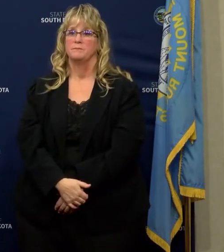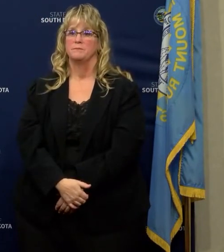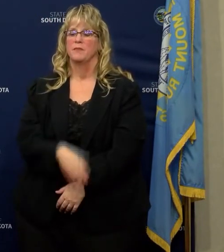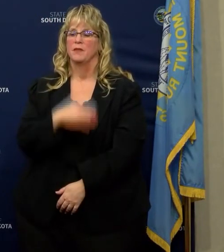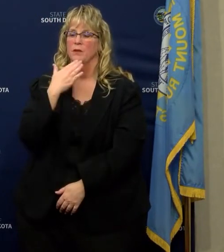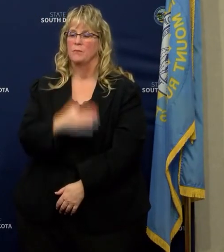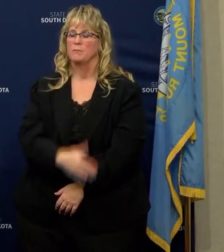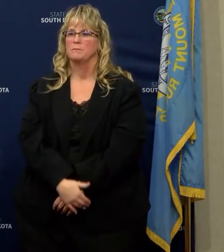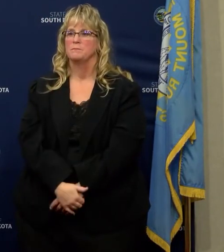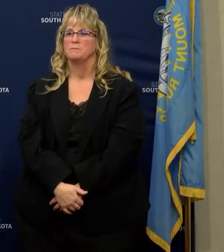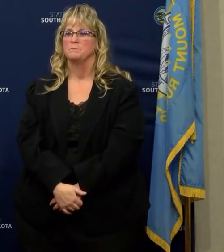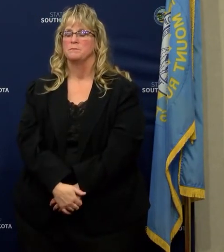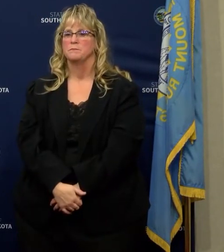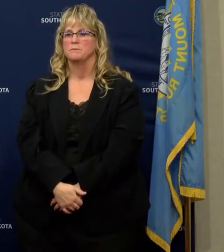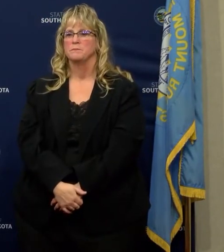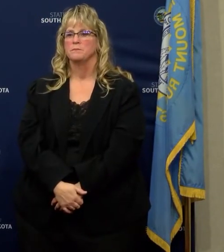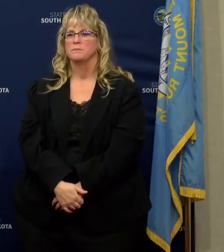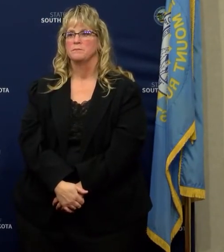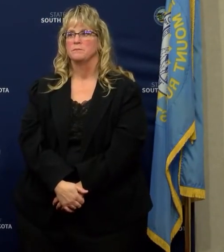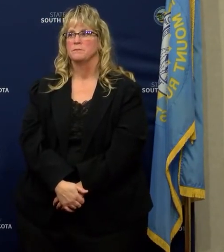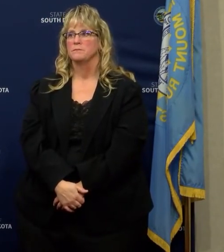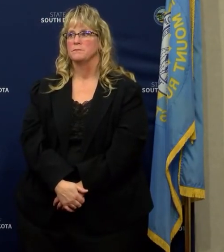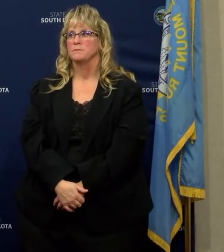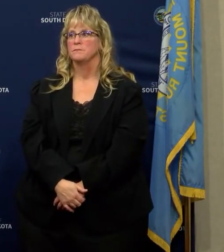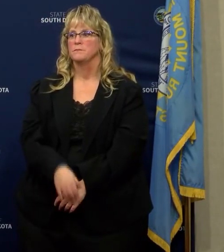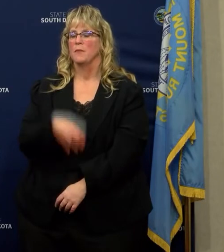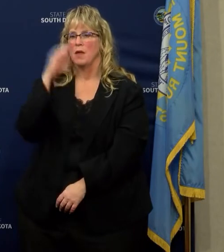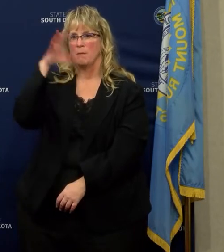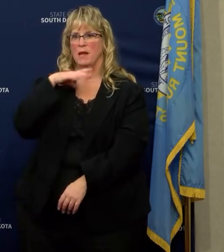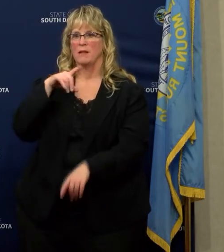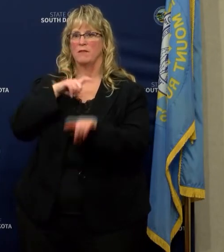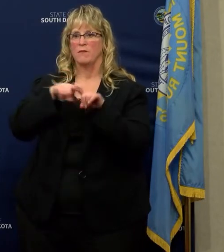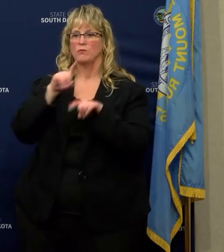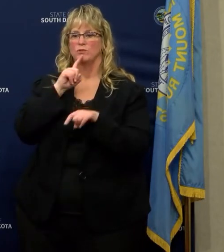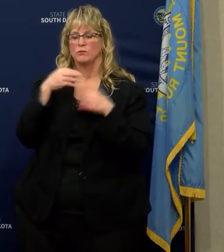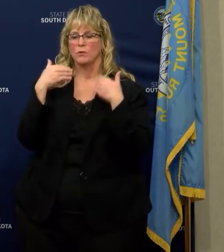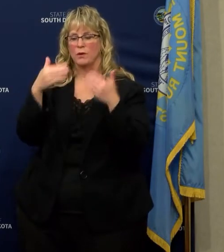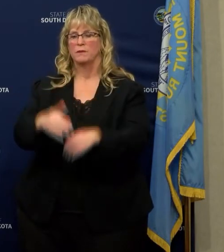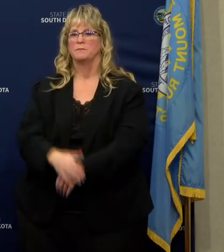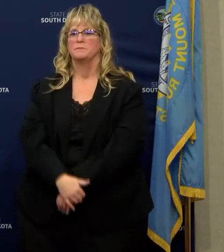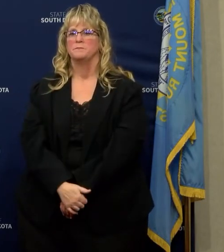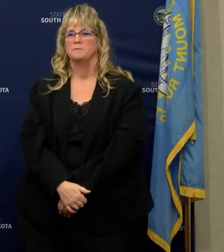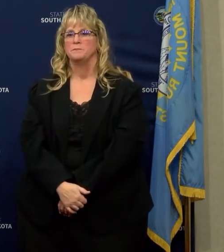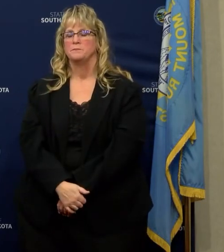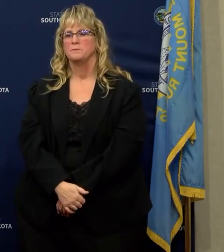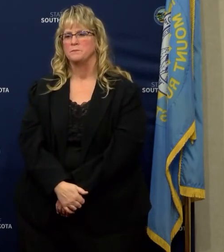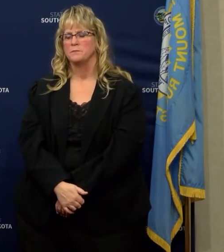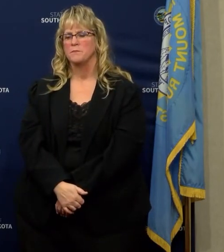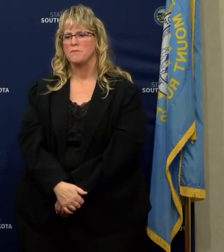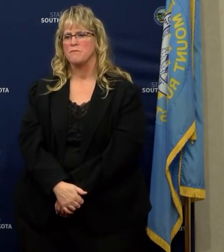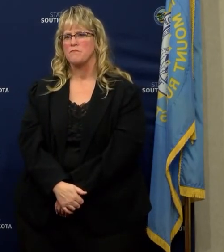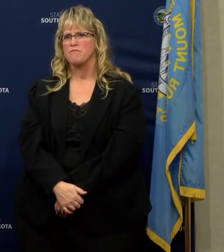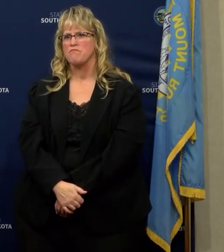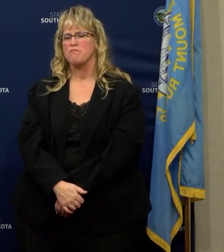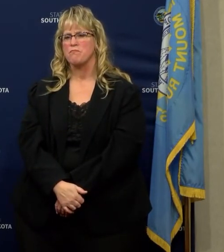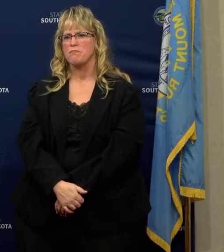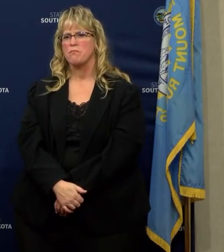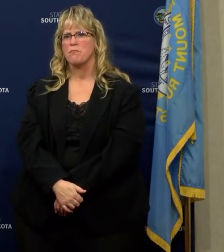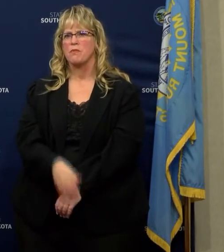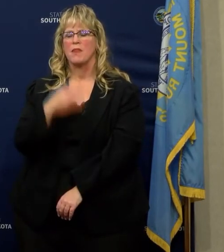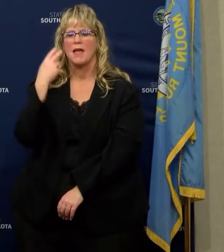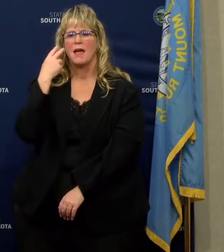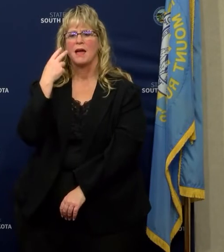Thank you. Governor JP from KORN News Radio. Sure, go ahead, JP. Thank you. I see that the